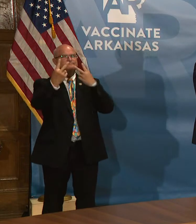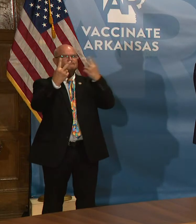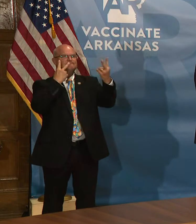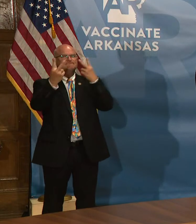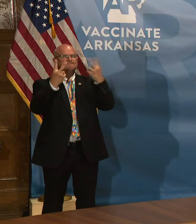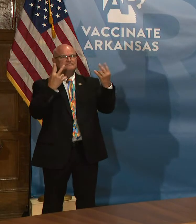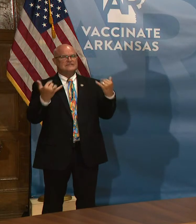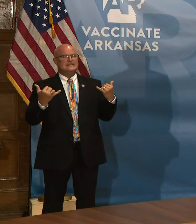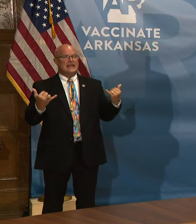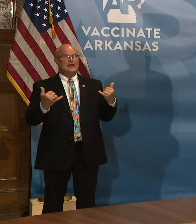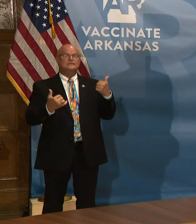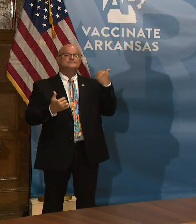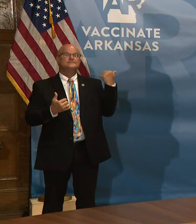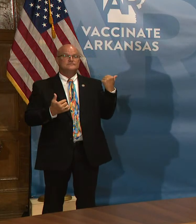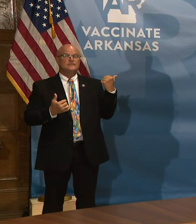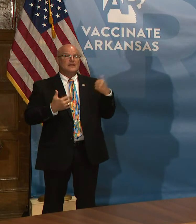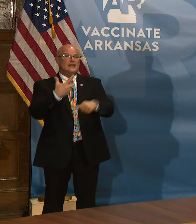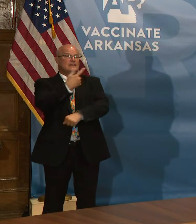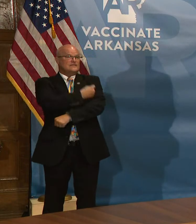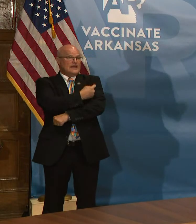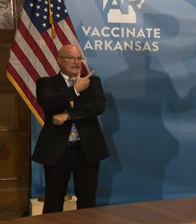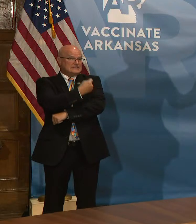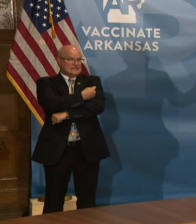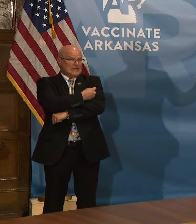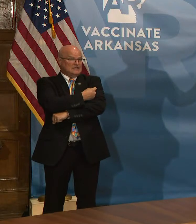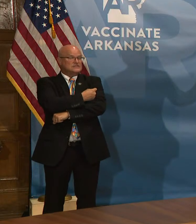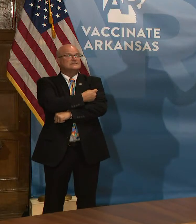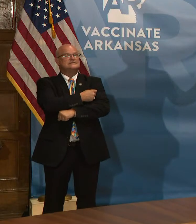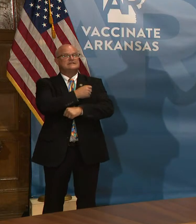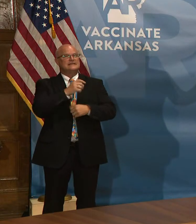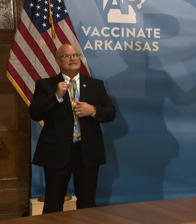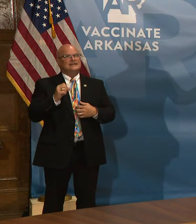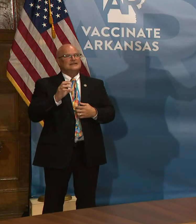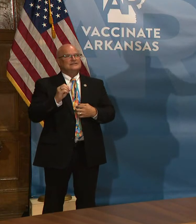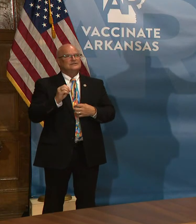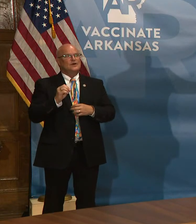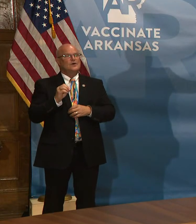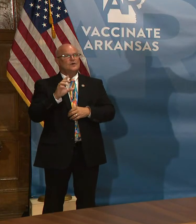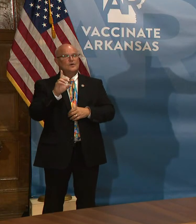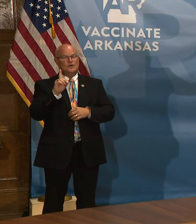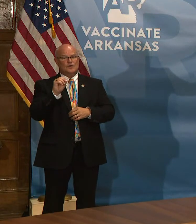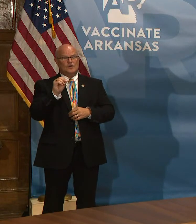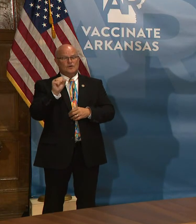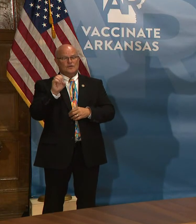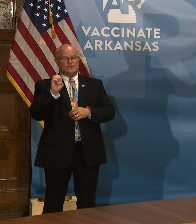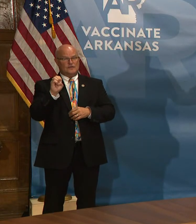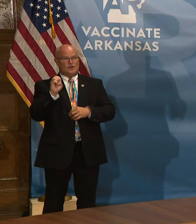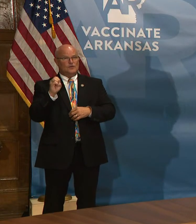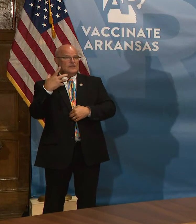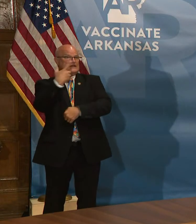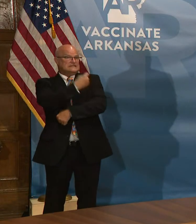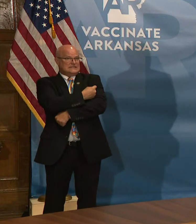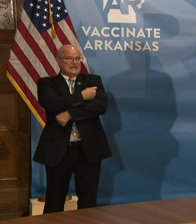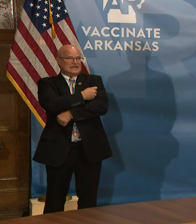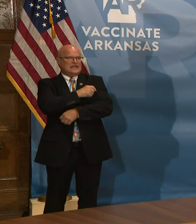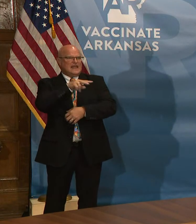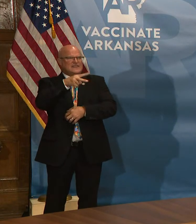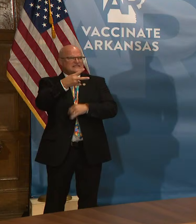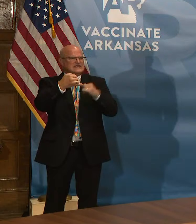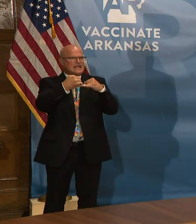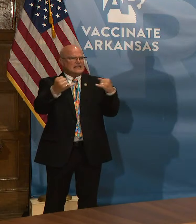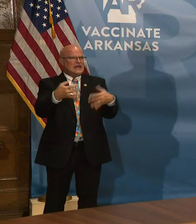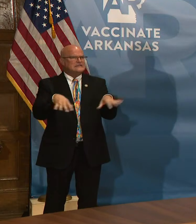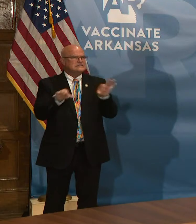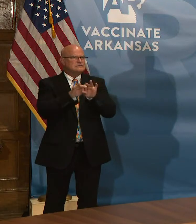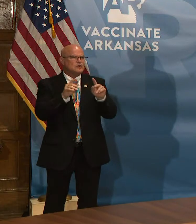see. This is the vaccinations and the doses given. The second line is what I go